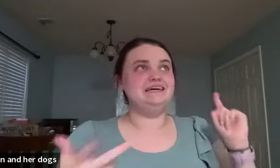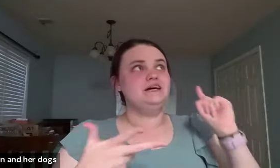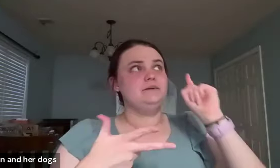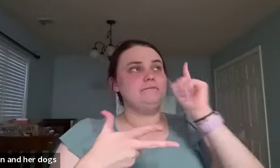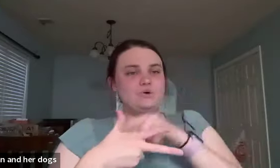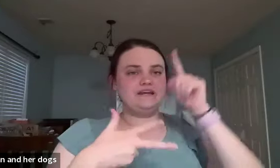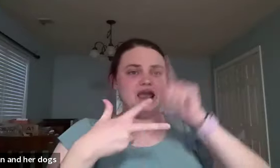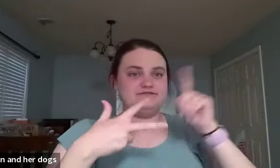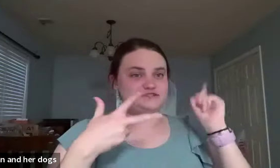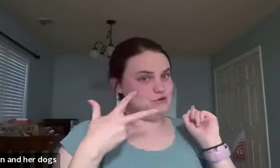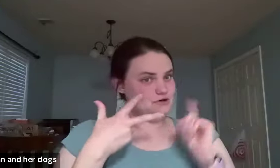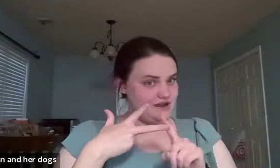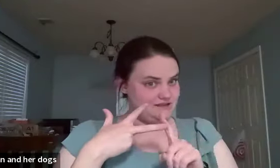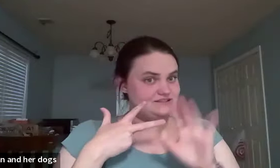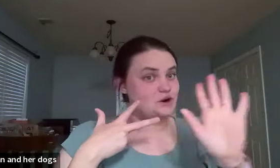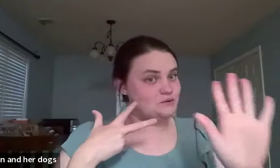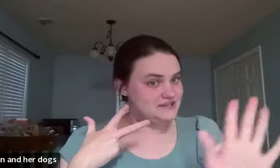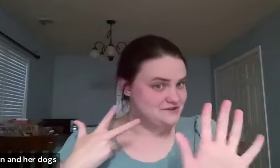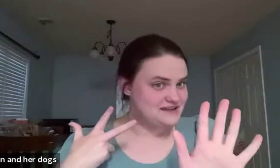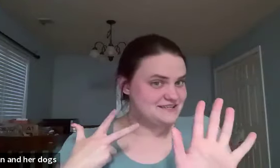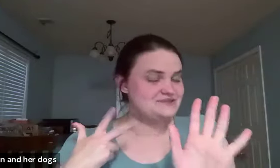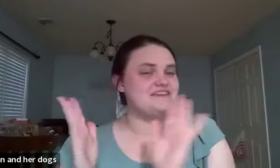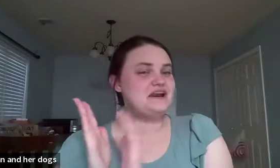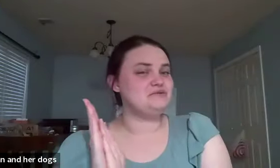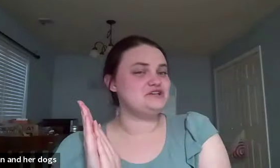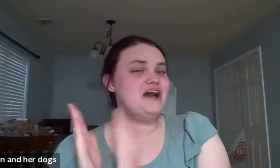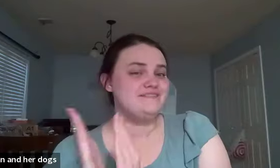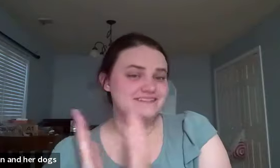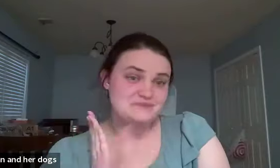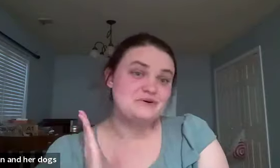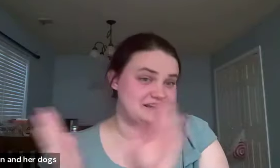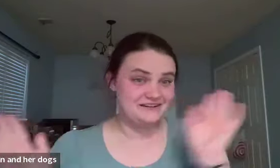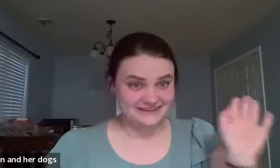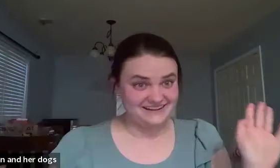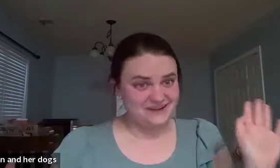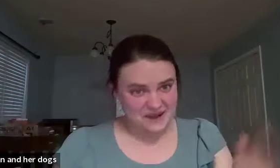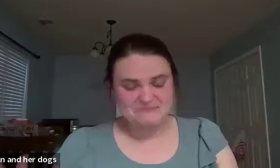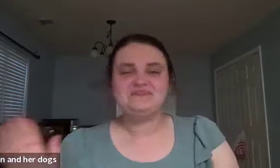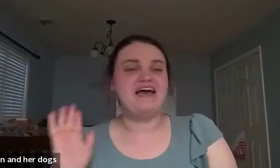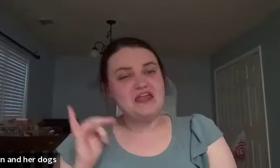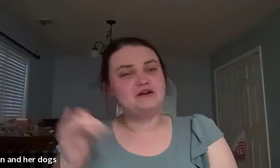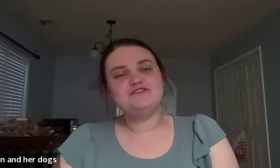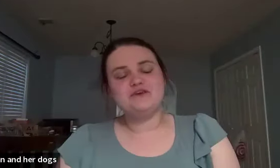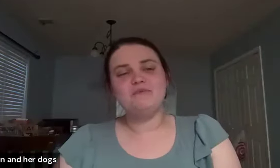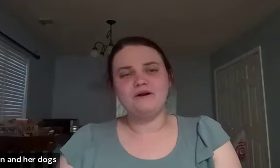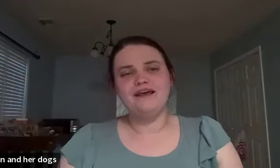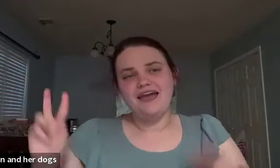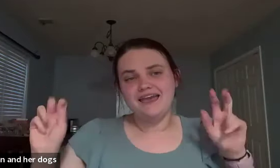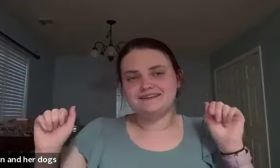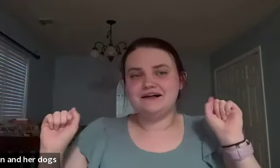in morning, afternoon, or night. So I will give you guys those, and then I will show you how to say good morning, good night, okay? And then I'll give you the more